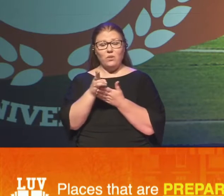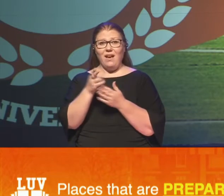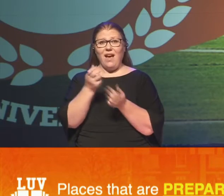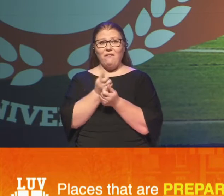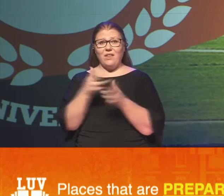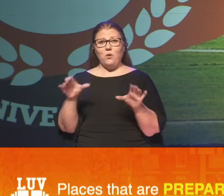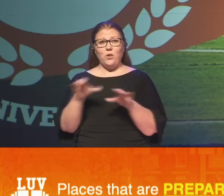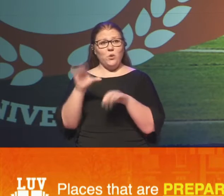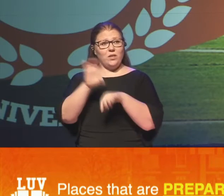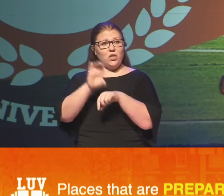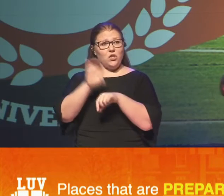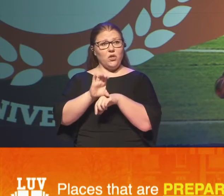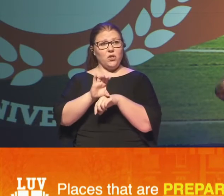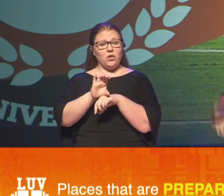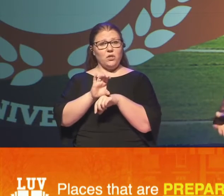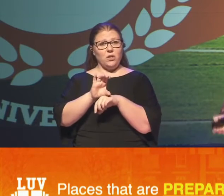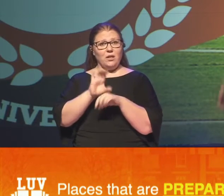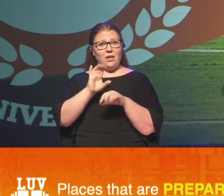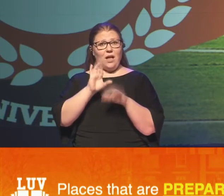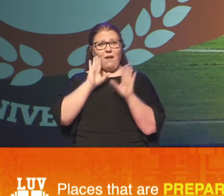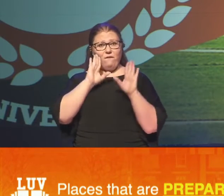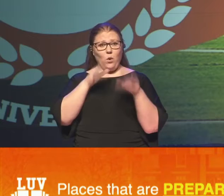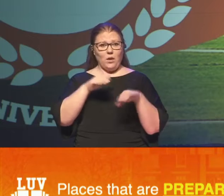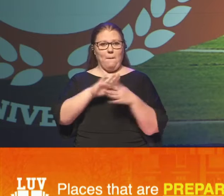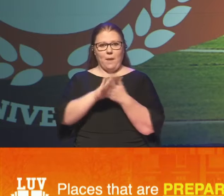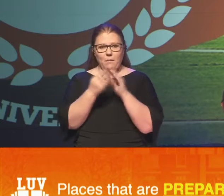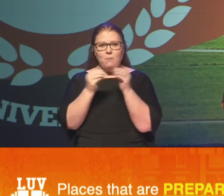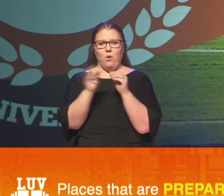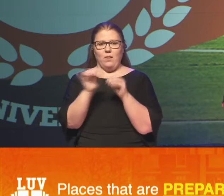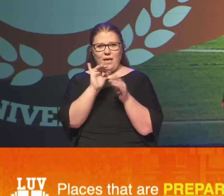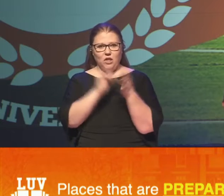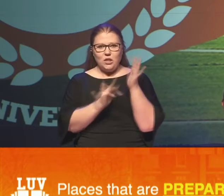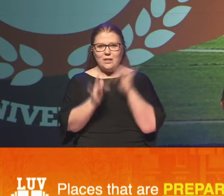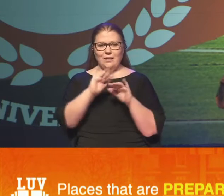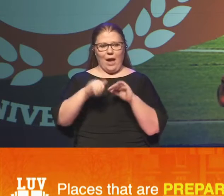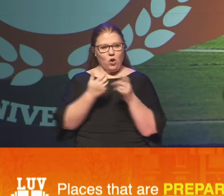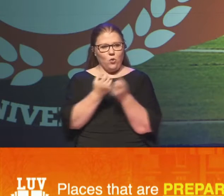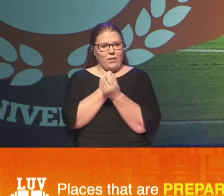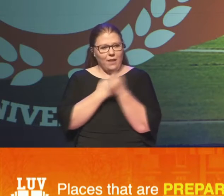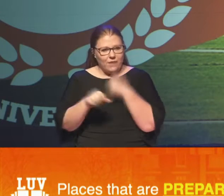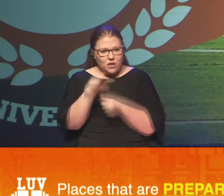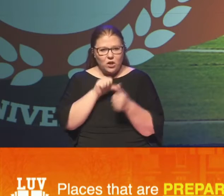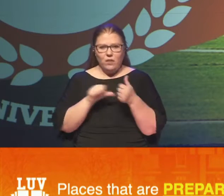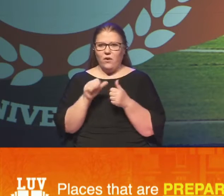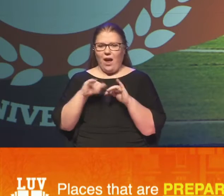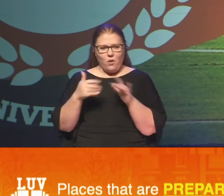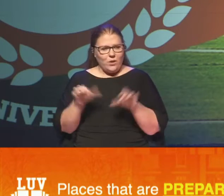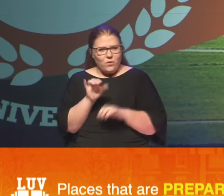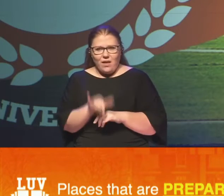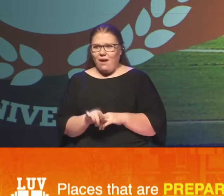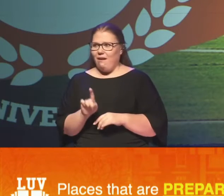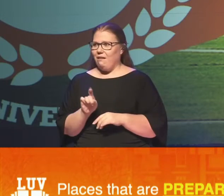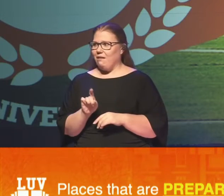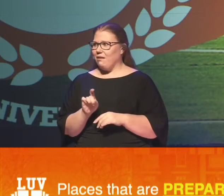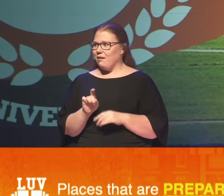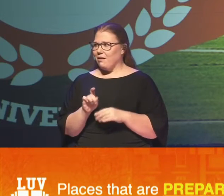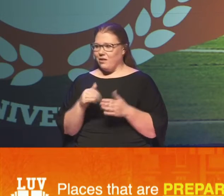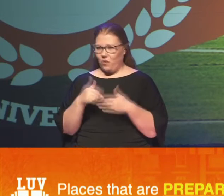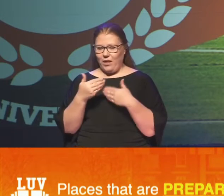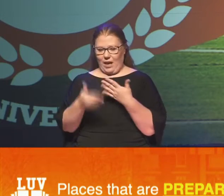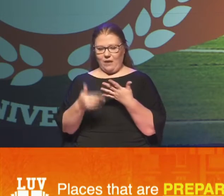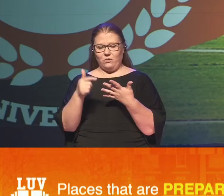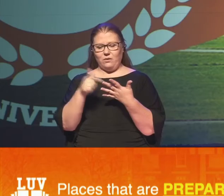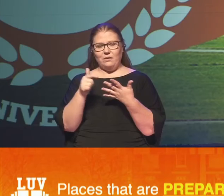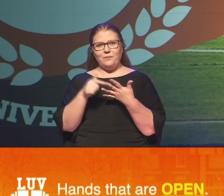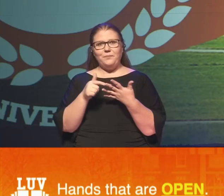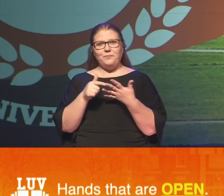do as a church is just about becoming more like Jesus. How can we love one another? How can we do that? And then here's the next one, is just